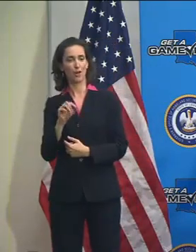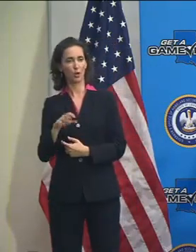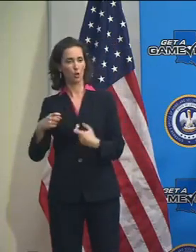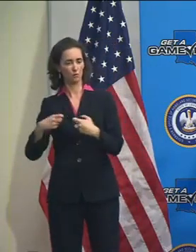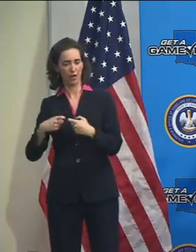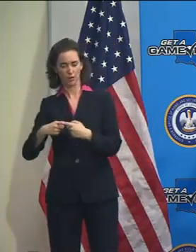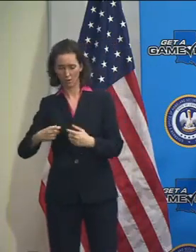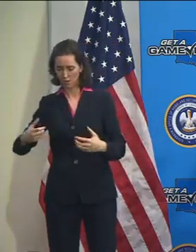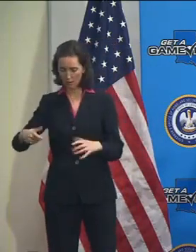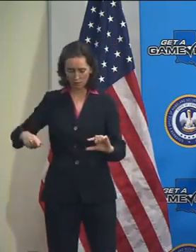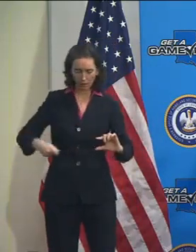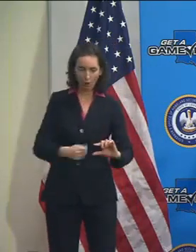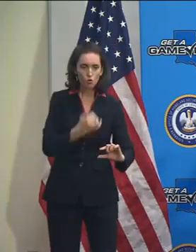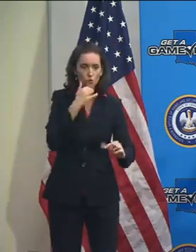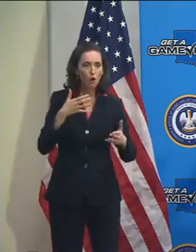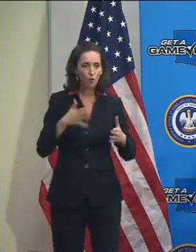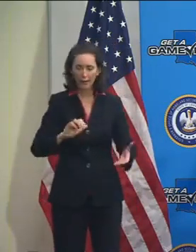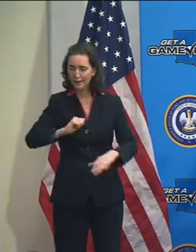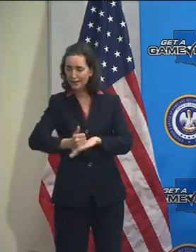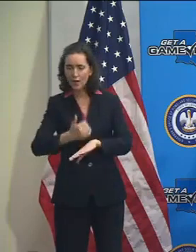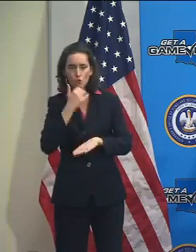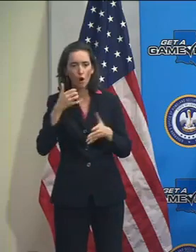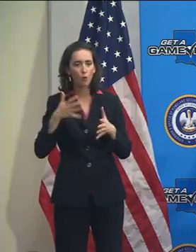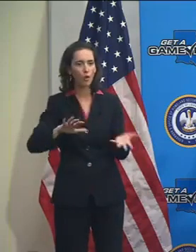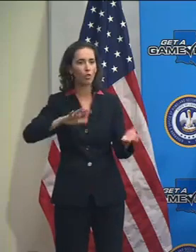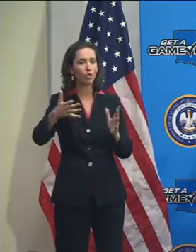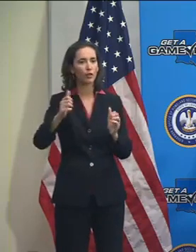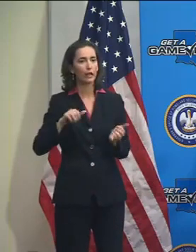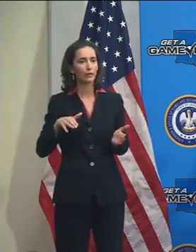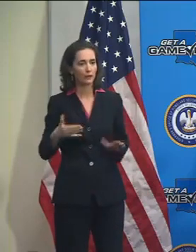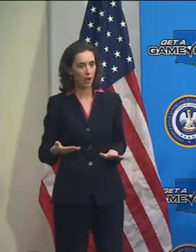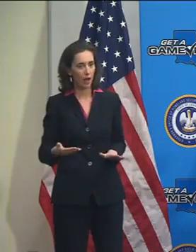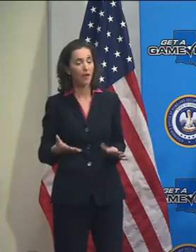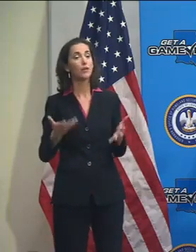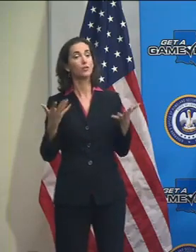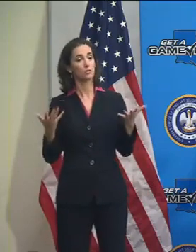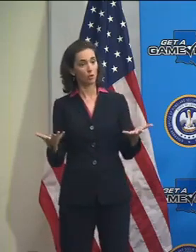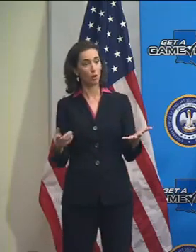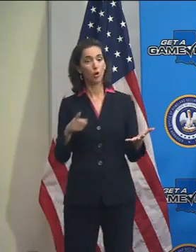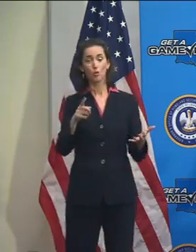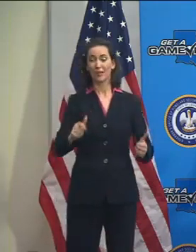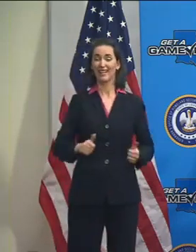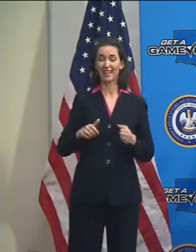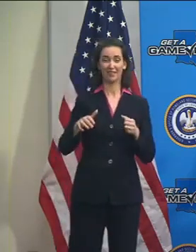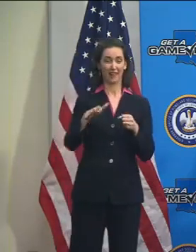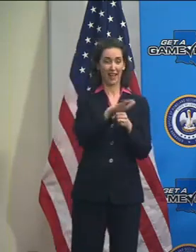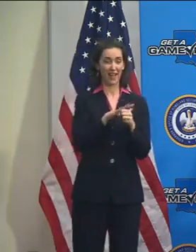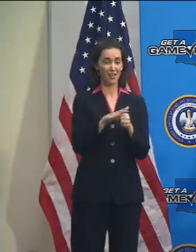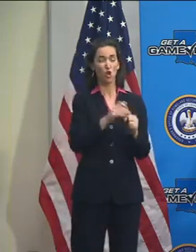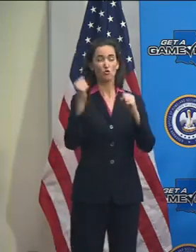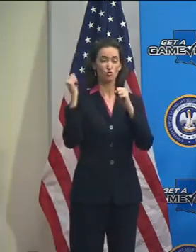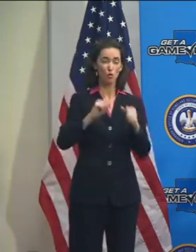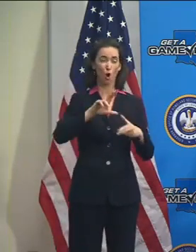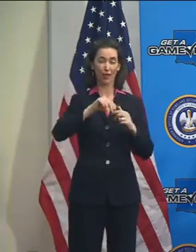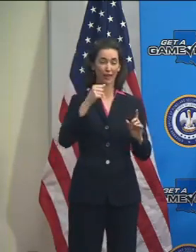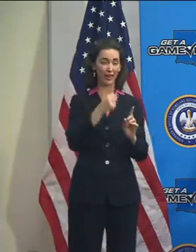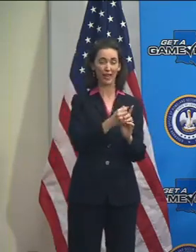generators. So there's still lots of different threats out there just because you're not maybe in the strongest portion of the hurricane.